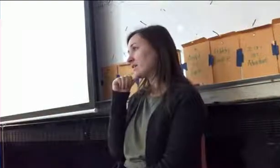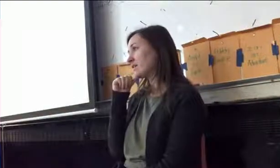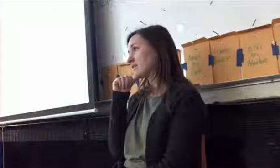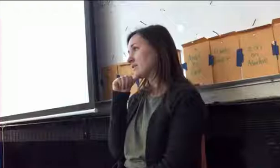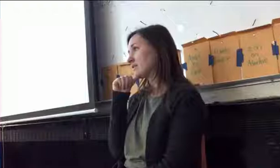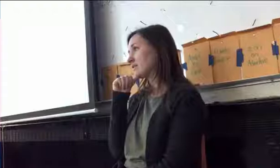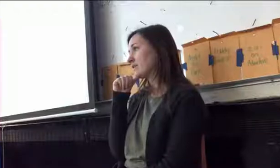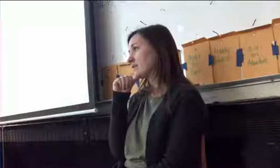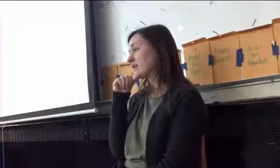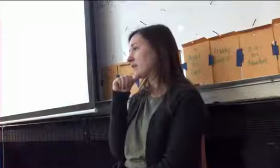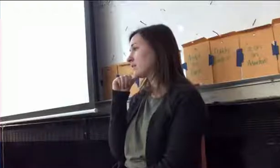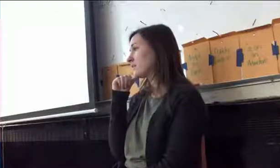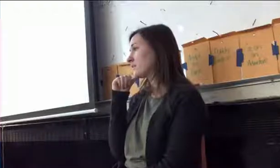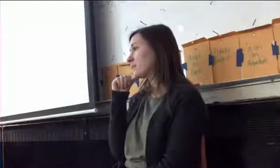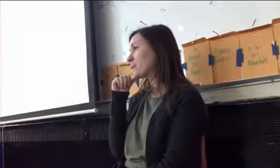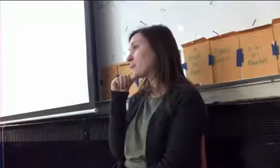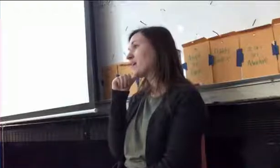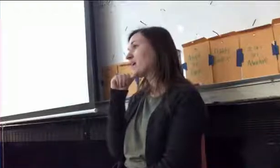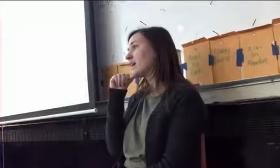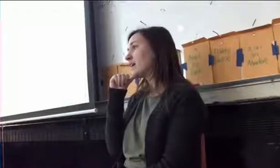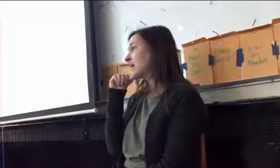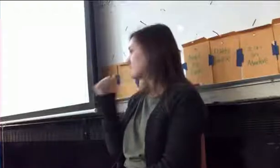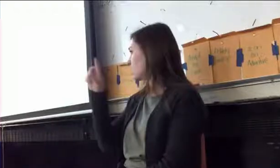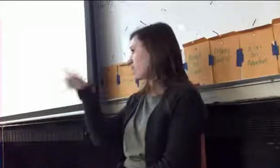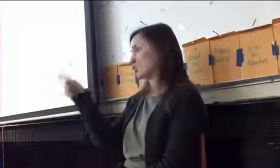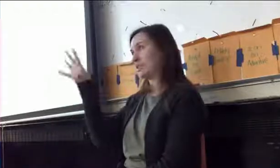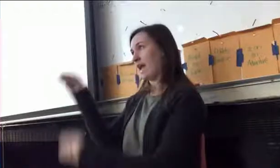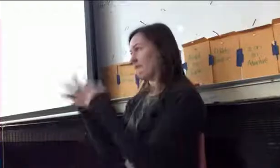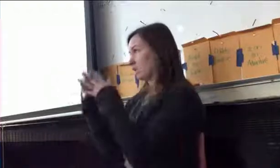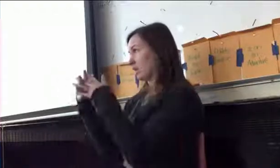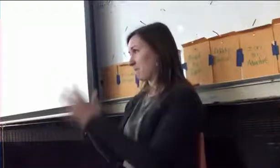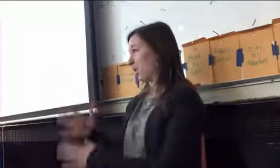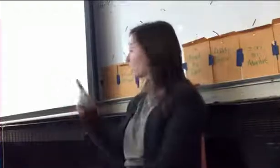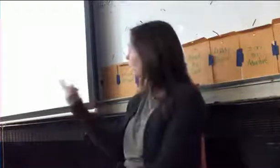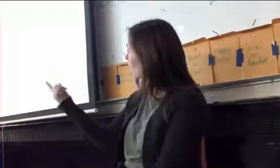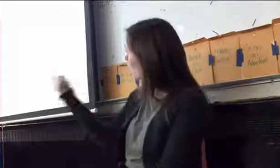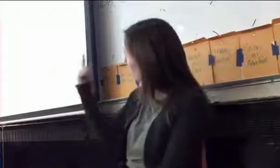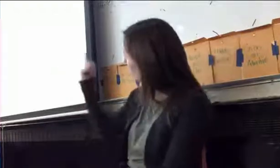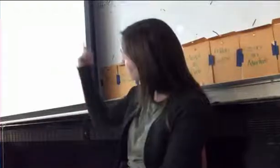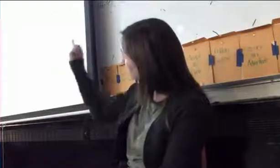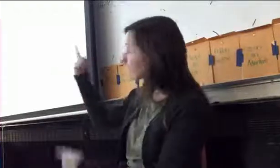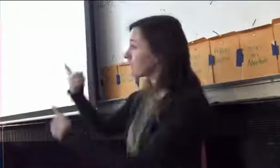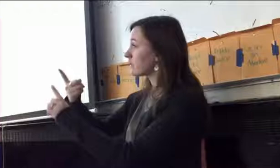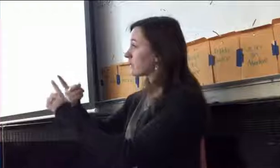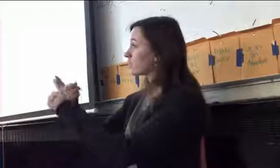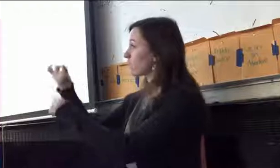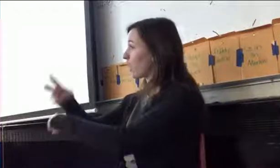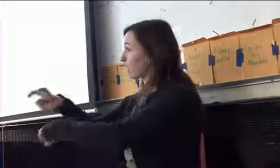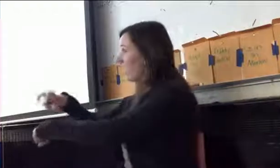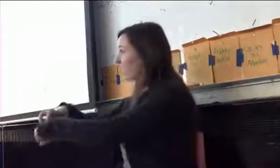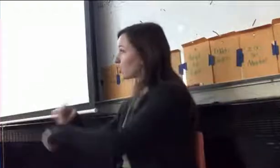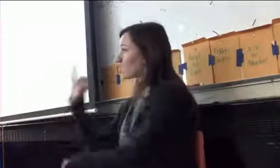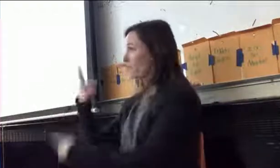white, Irish, and somebody who's going to be from Europe or England. If you notice, this head shape is different than the person who